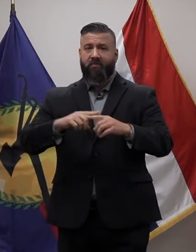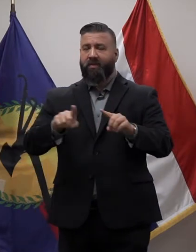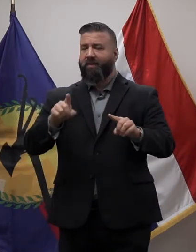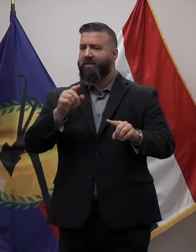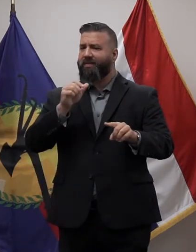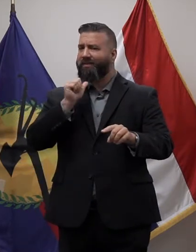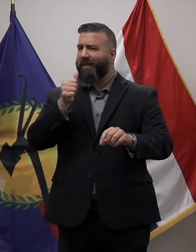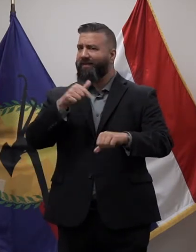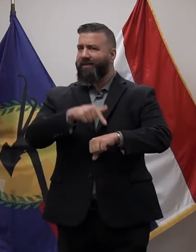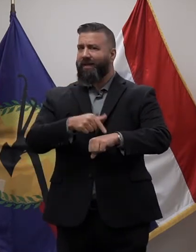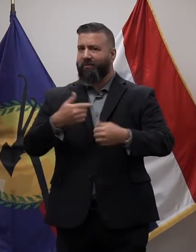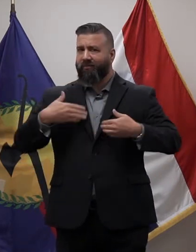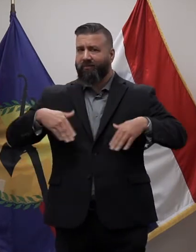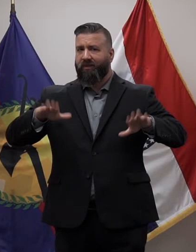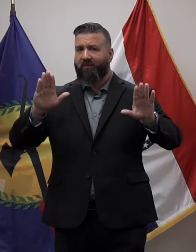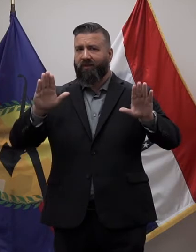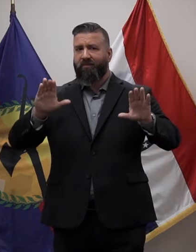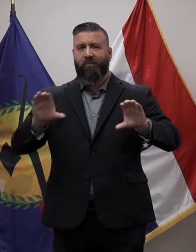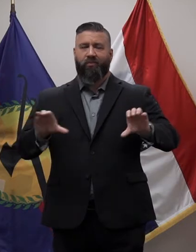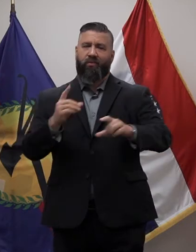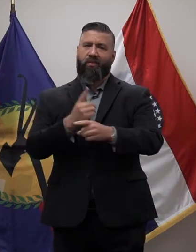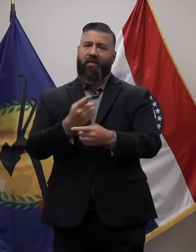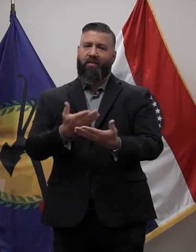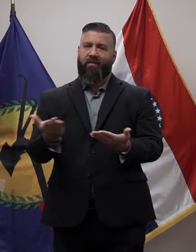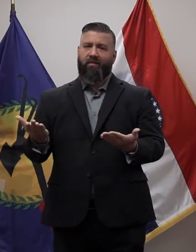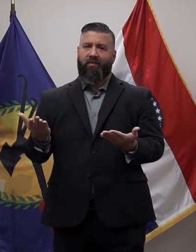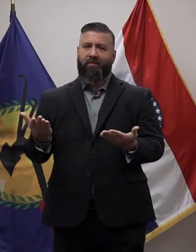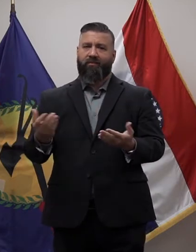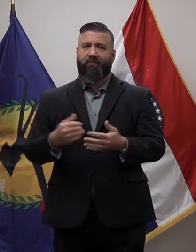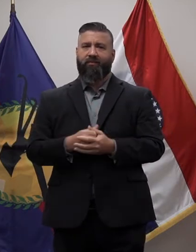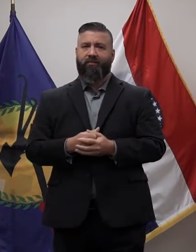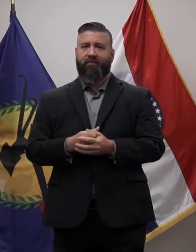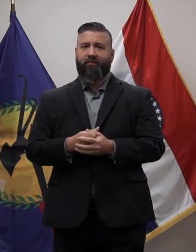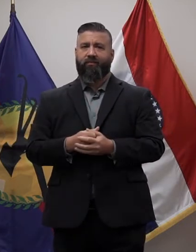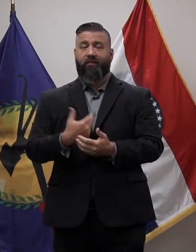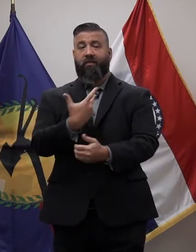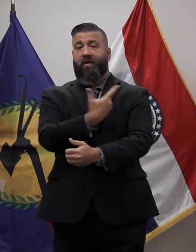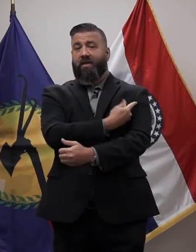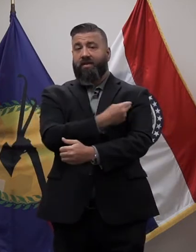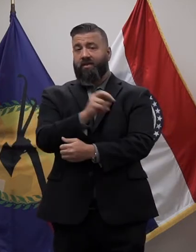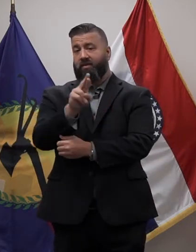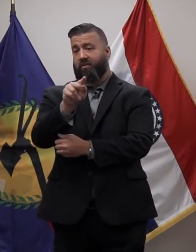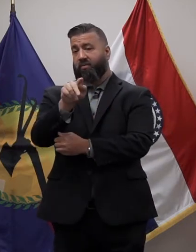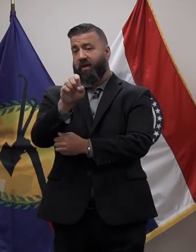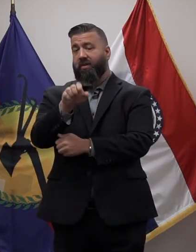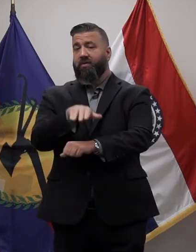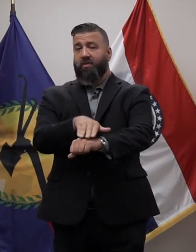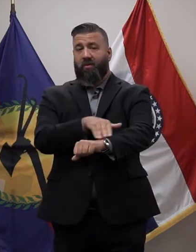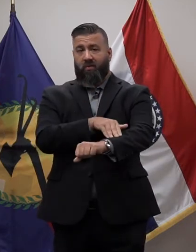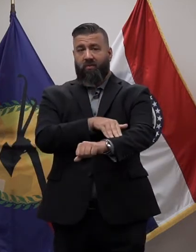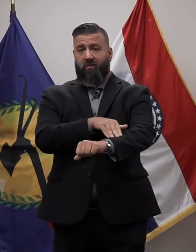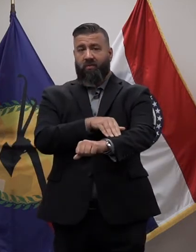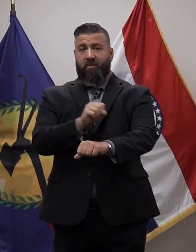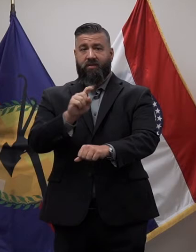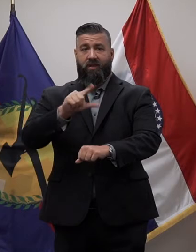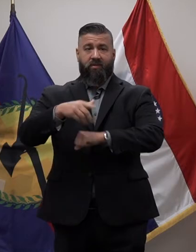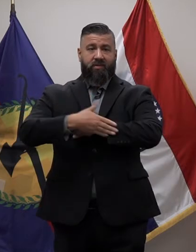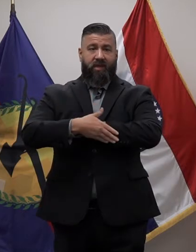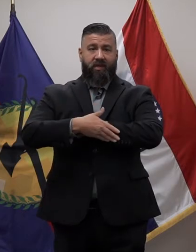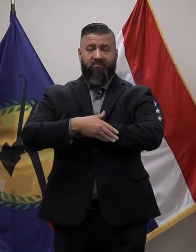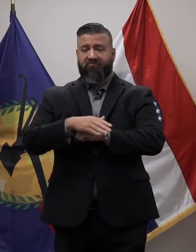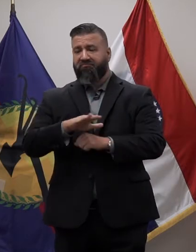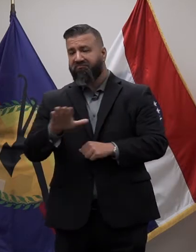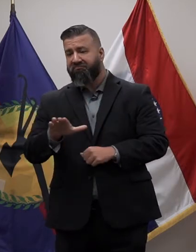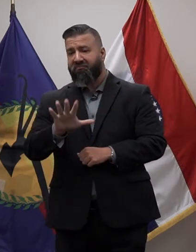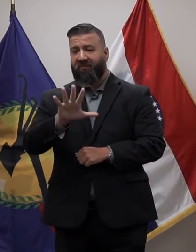not the time to let up on doing the right thing. The vaccination rate is slow. In St. Louis County, about 53%